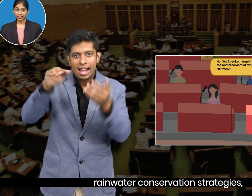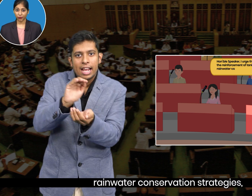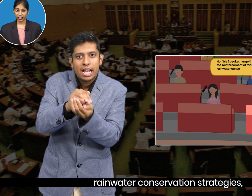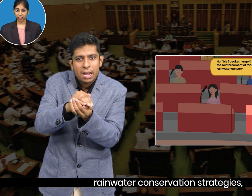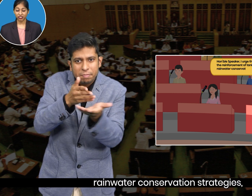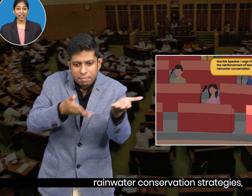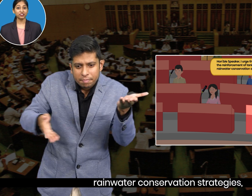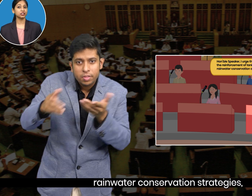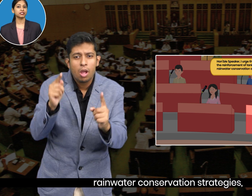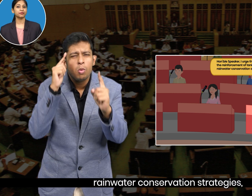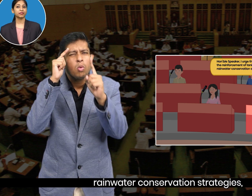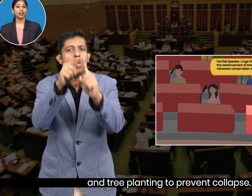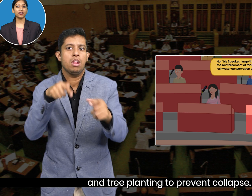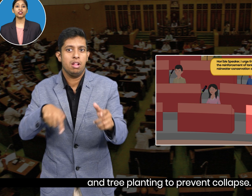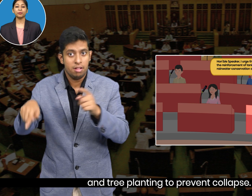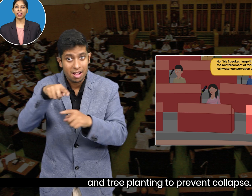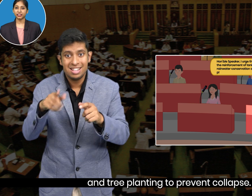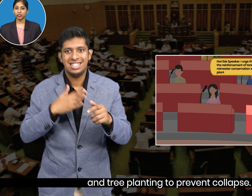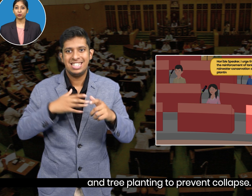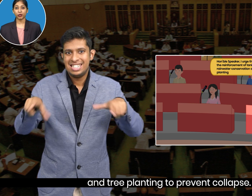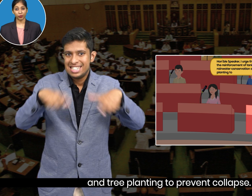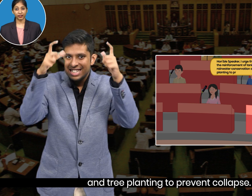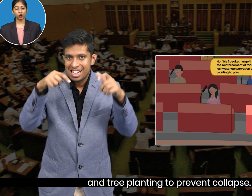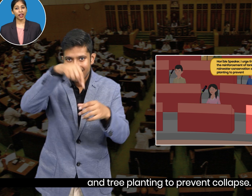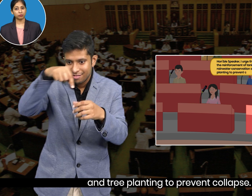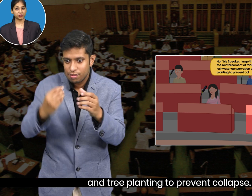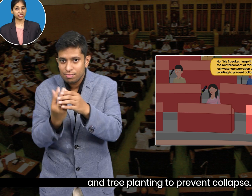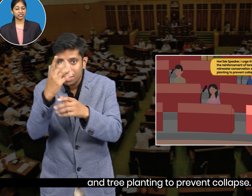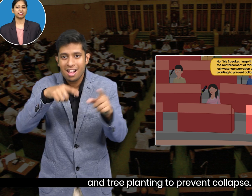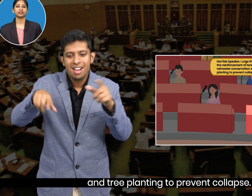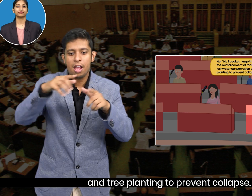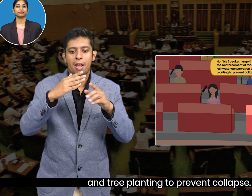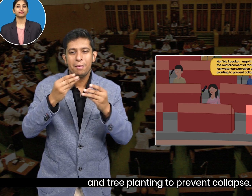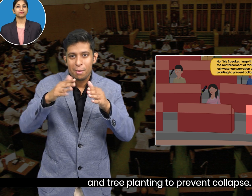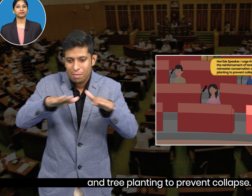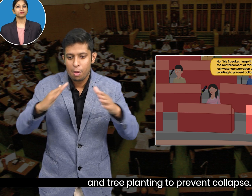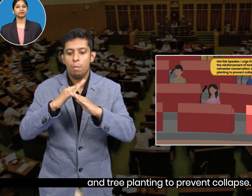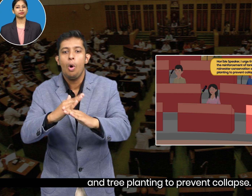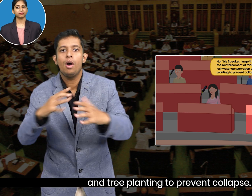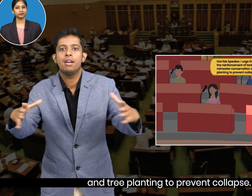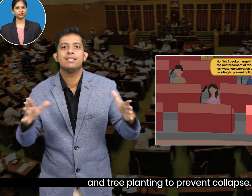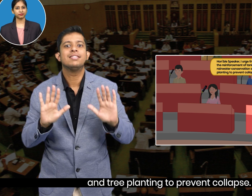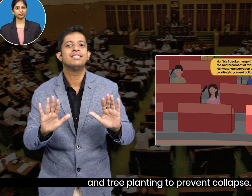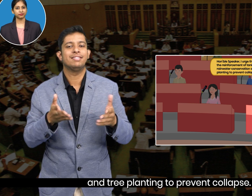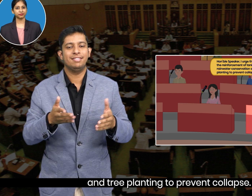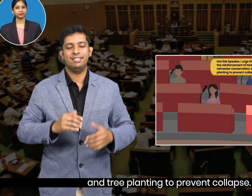rainwater conservation strategies and tree planting to prevent collapse.